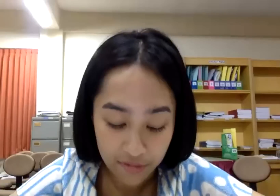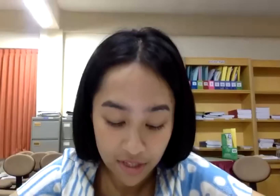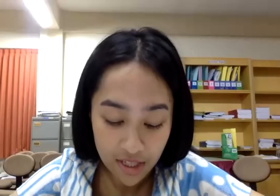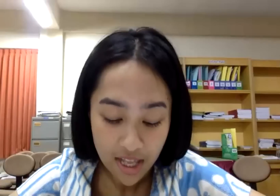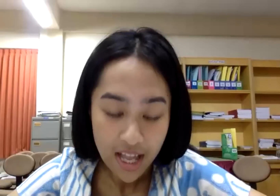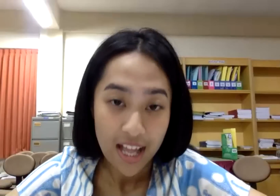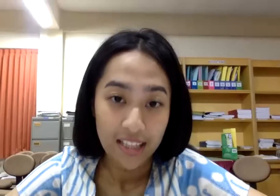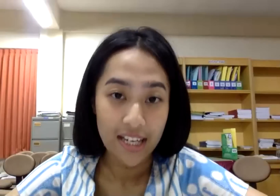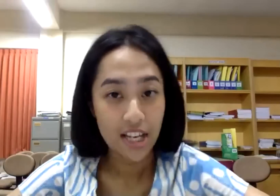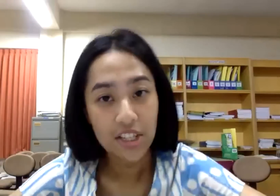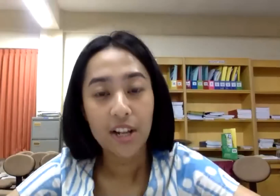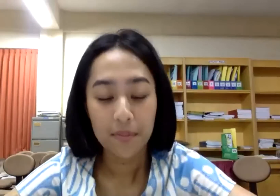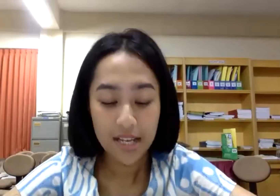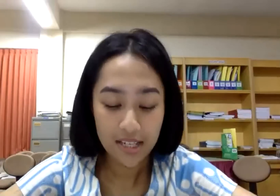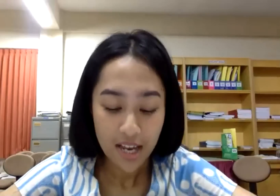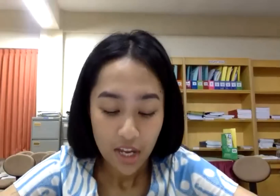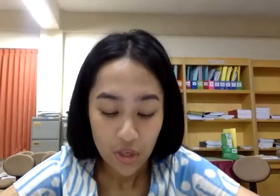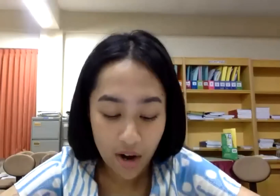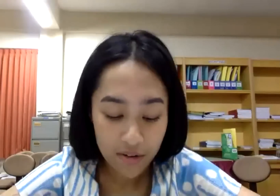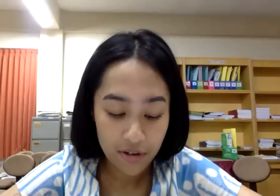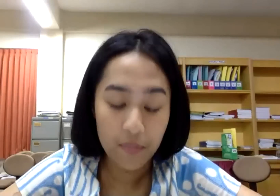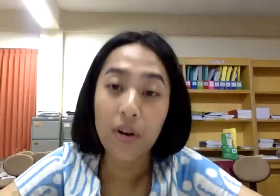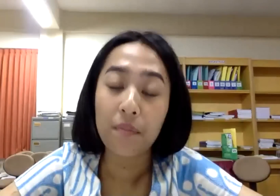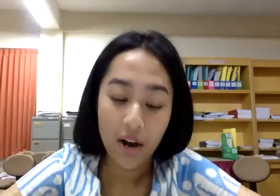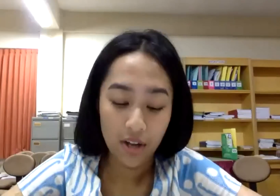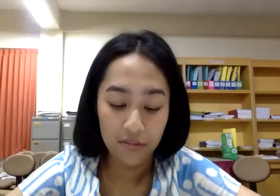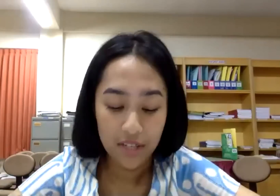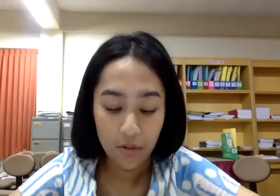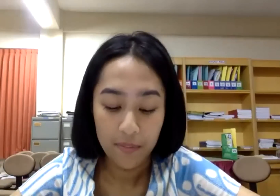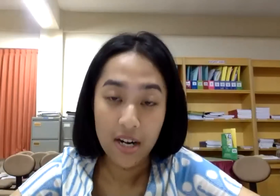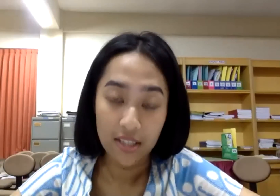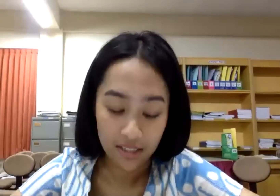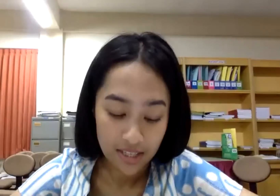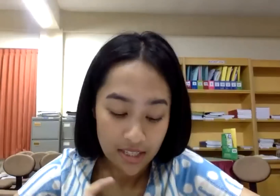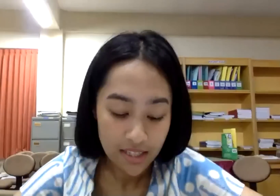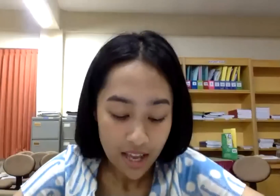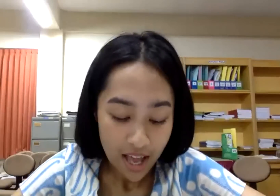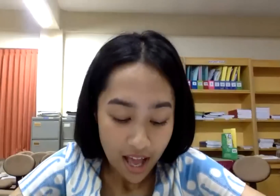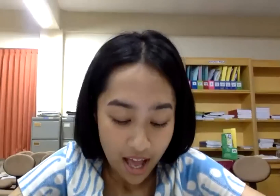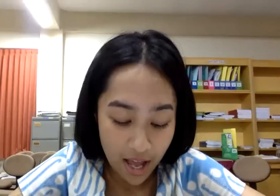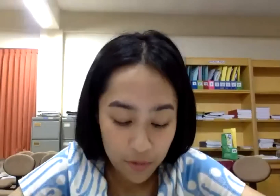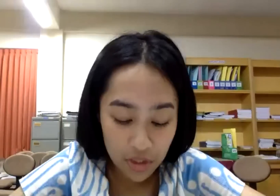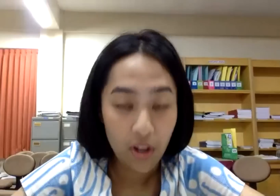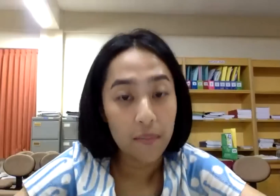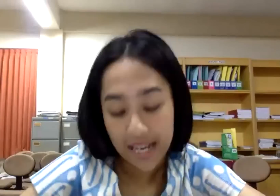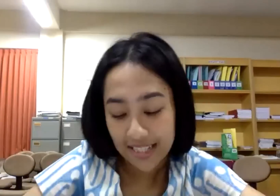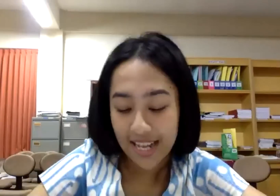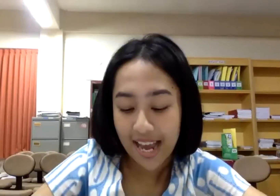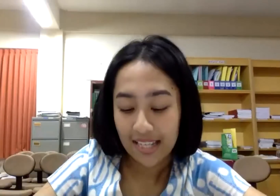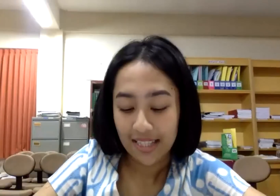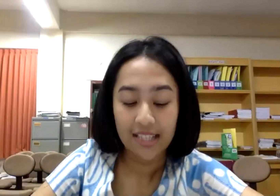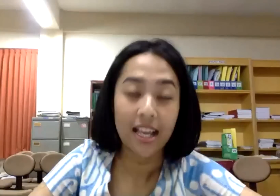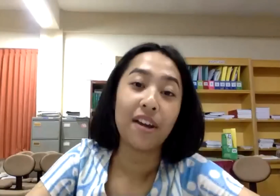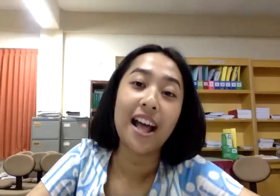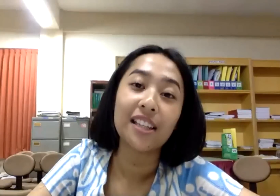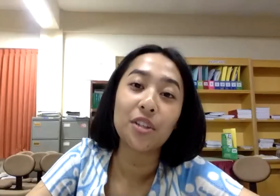higher education level. Ladies and gentlemen, you are the very important part of the webinar success. I wish you all a blessed